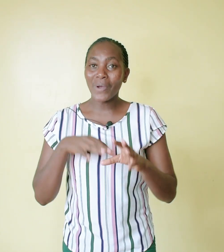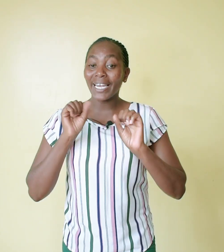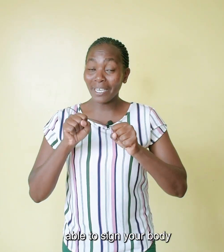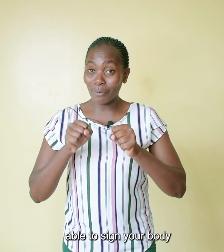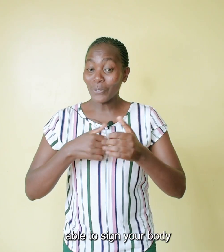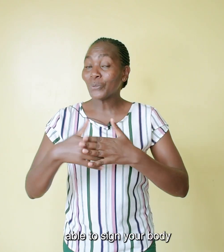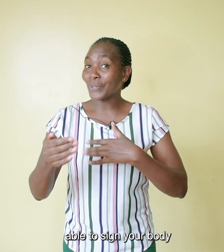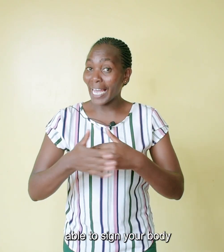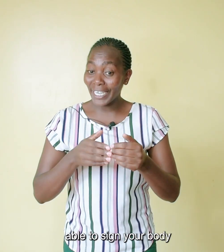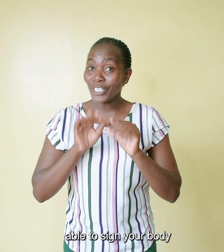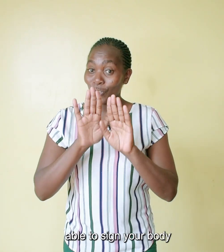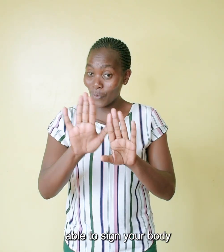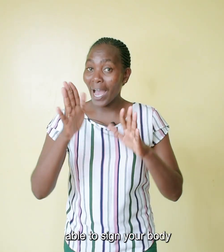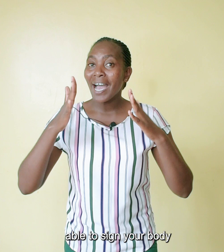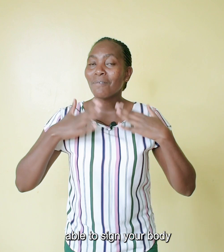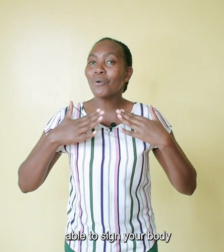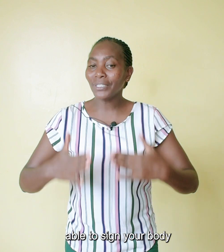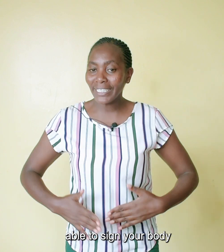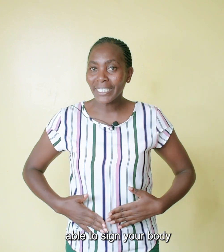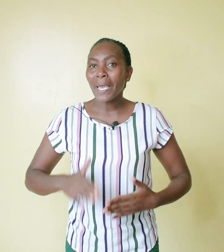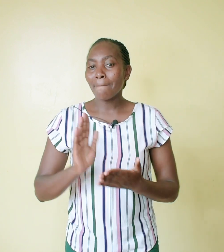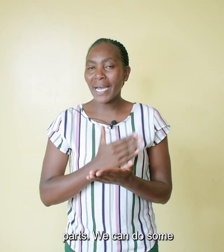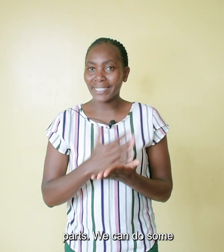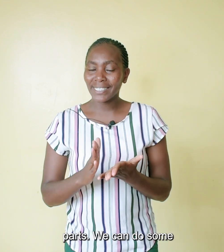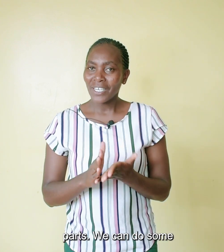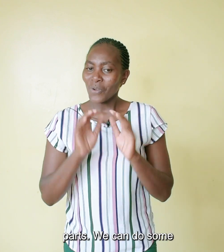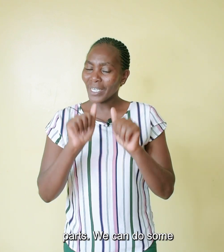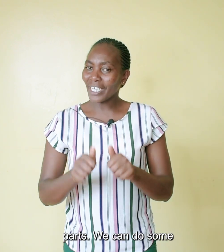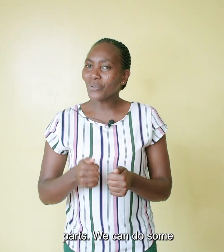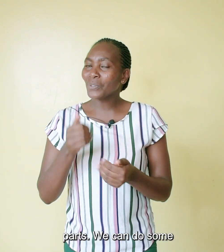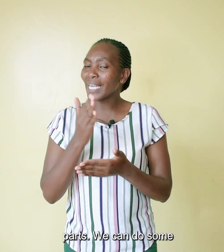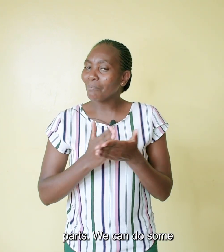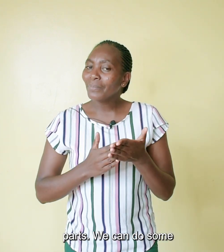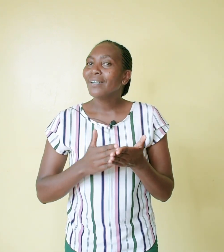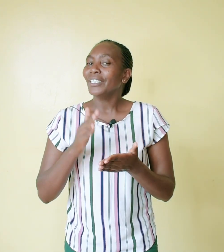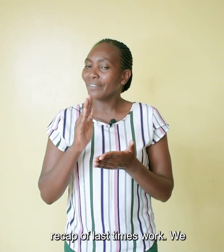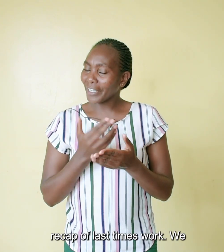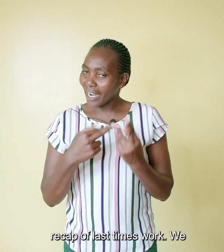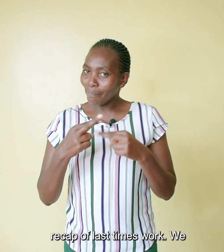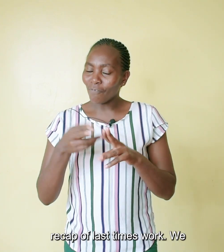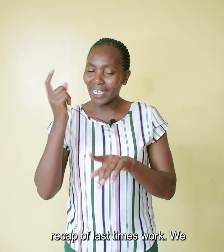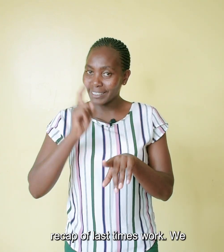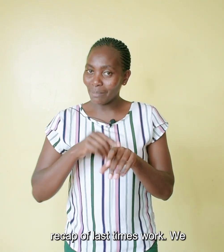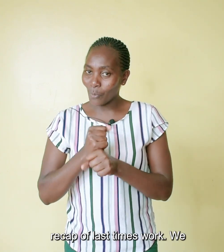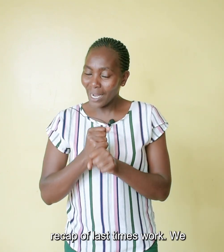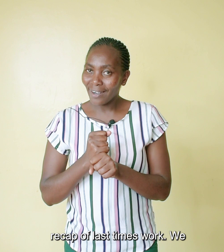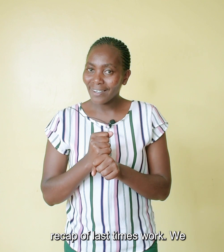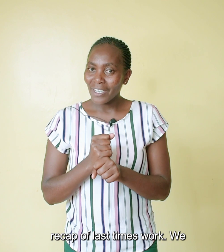are able to sign your body parts. We can do some recap of last time's work.